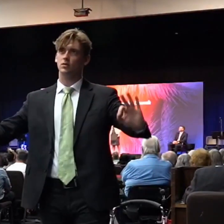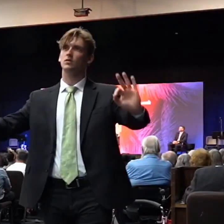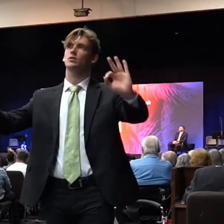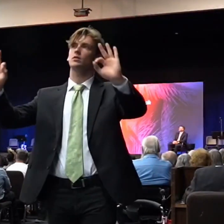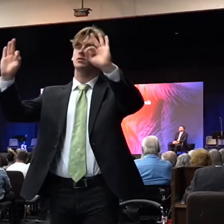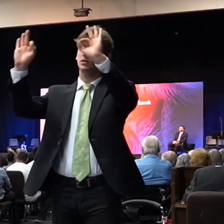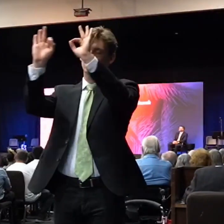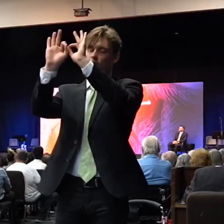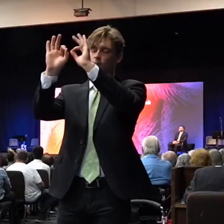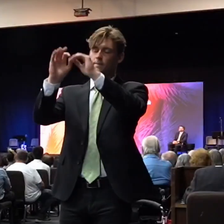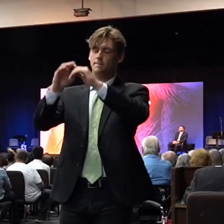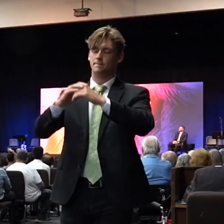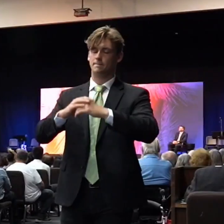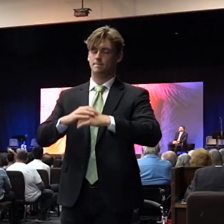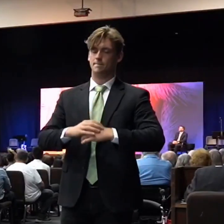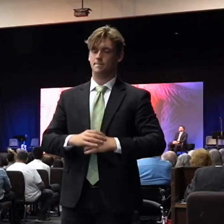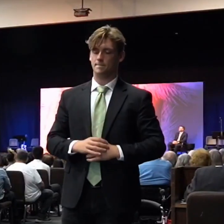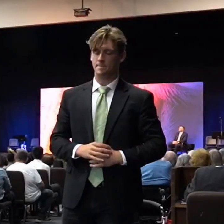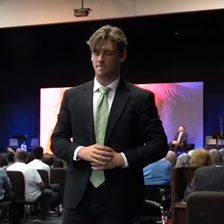all.